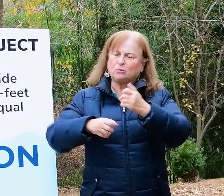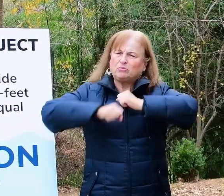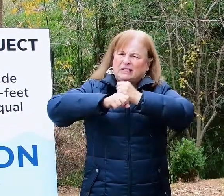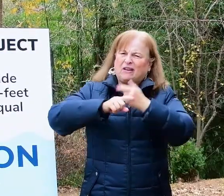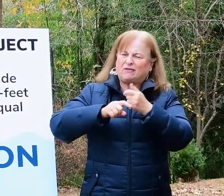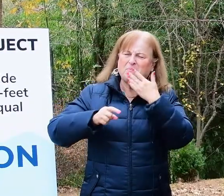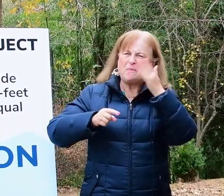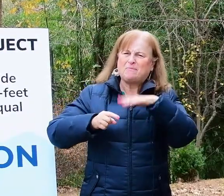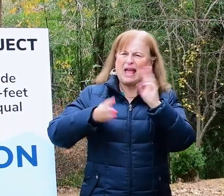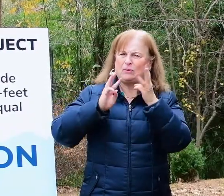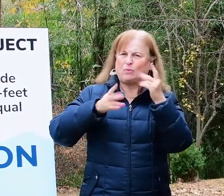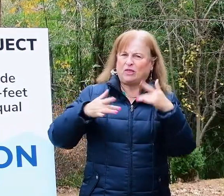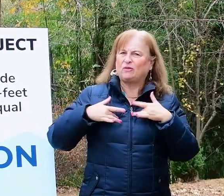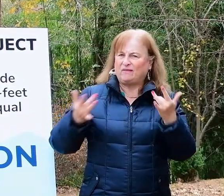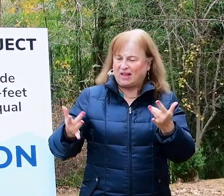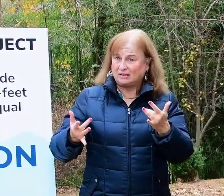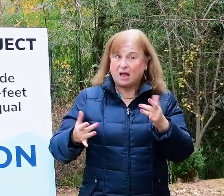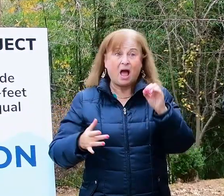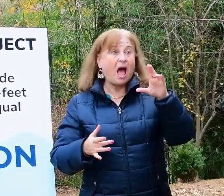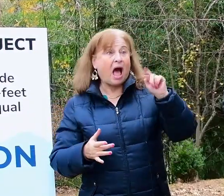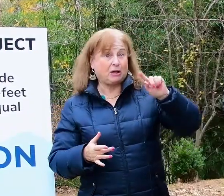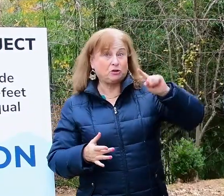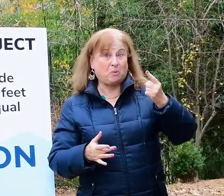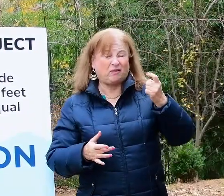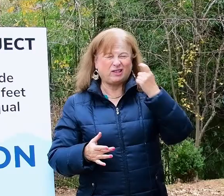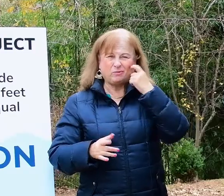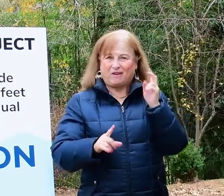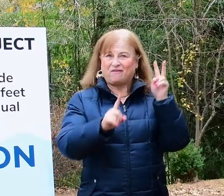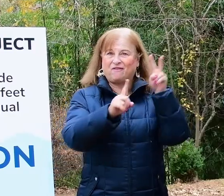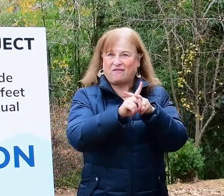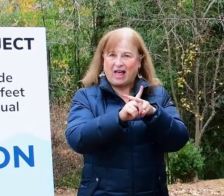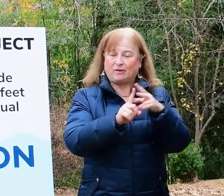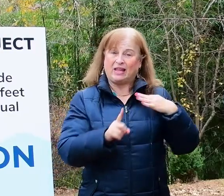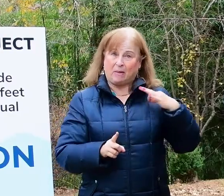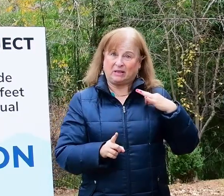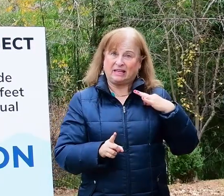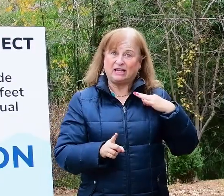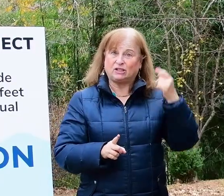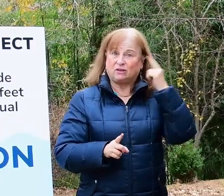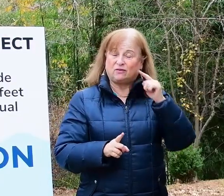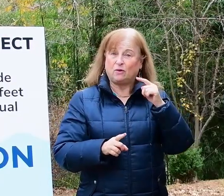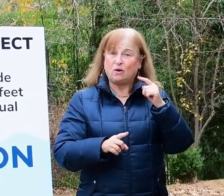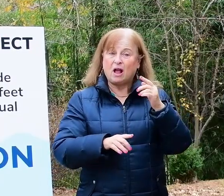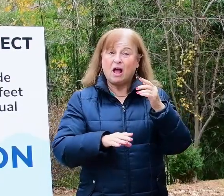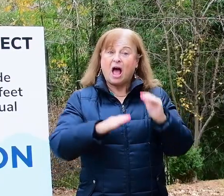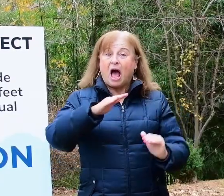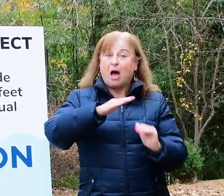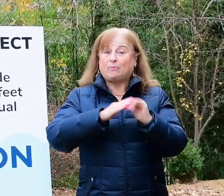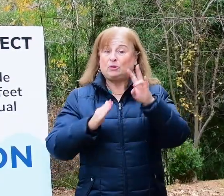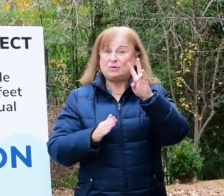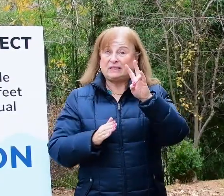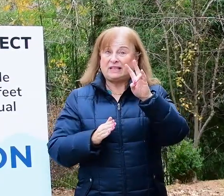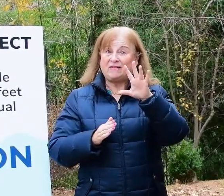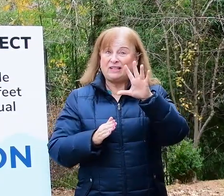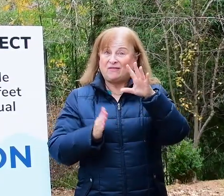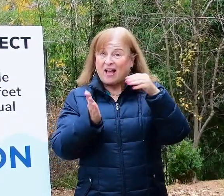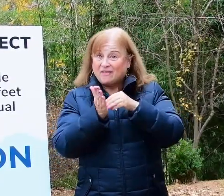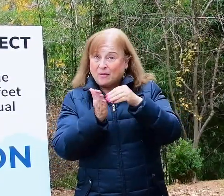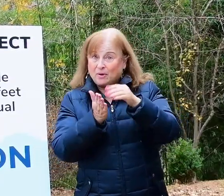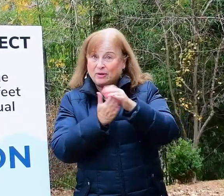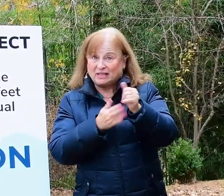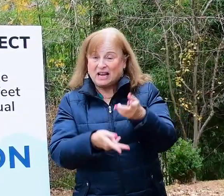event. On October 1st, we filed our application for an up to $75